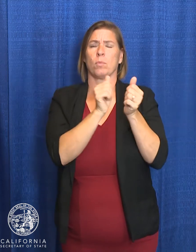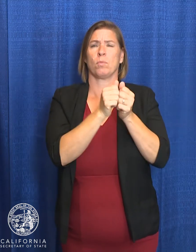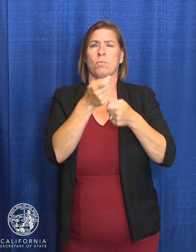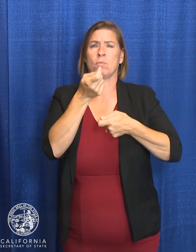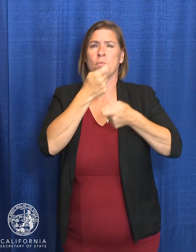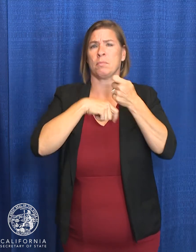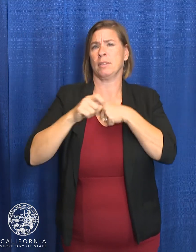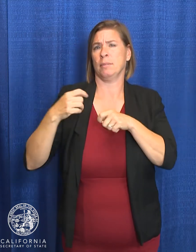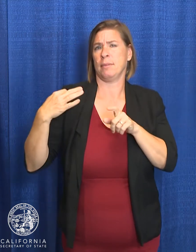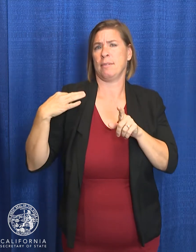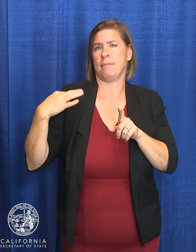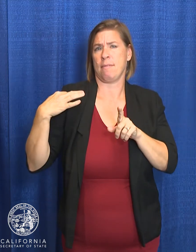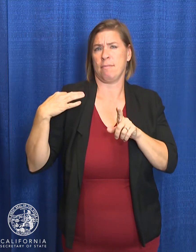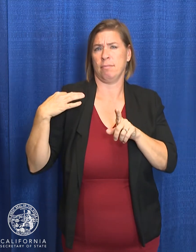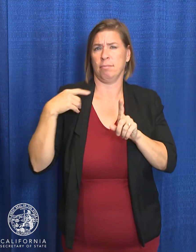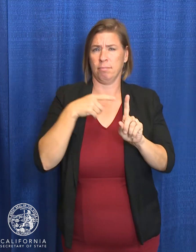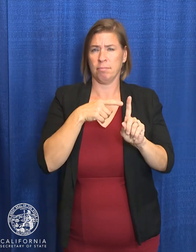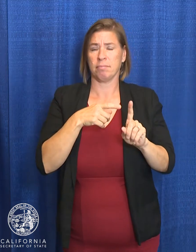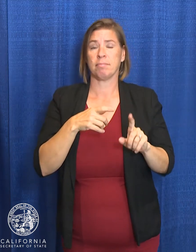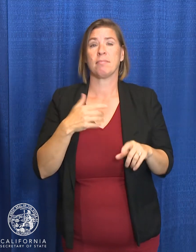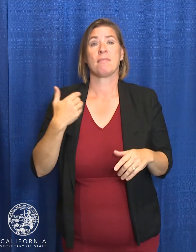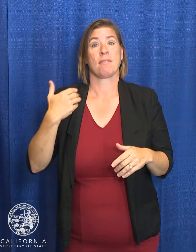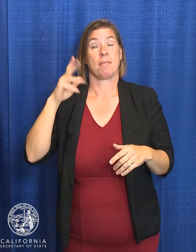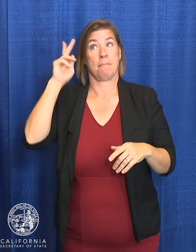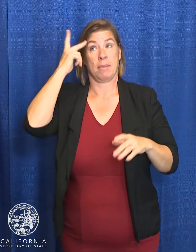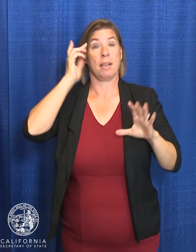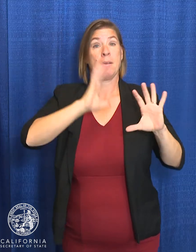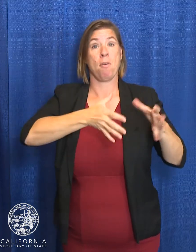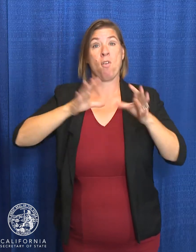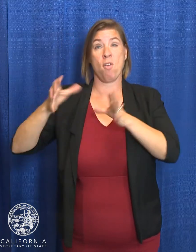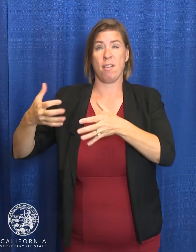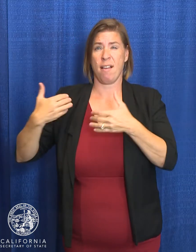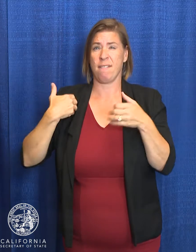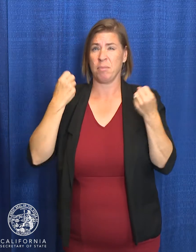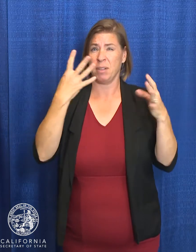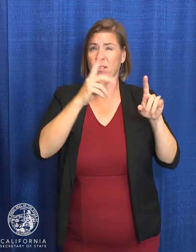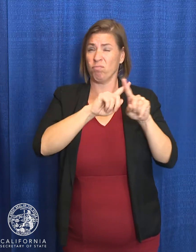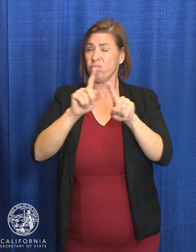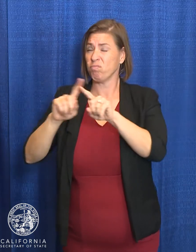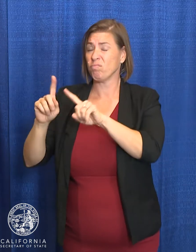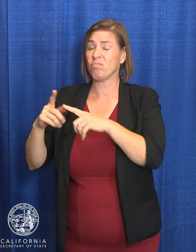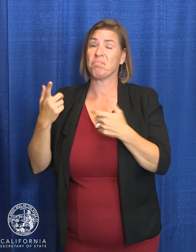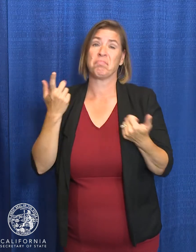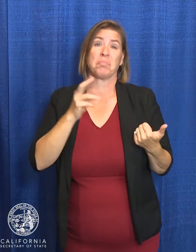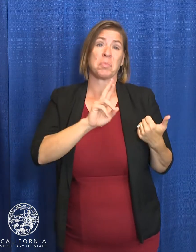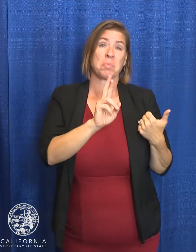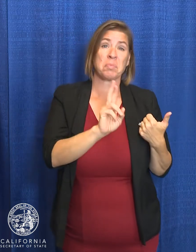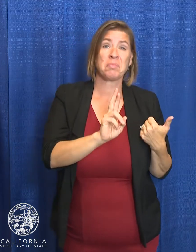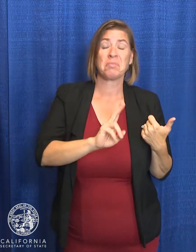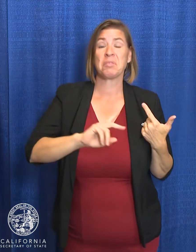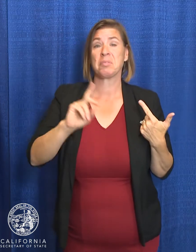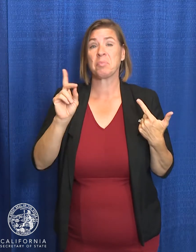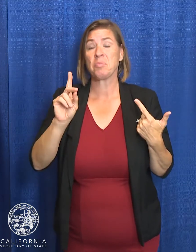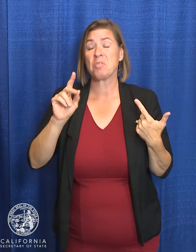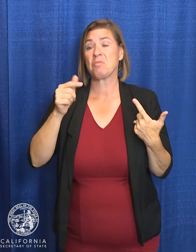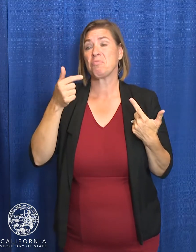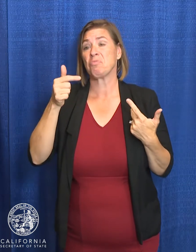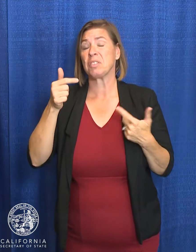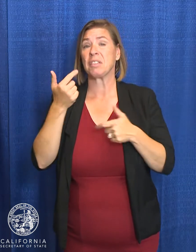Information about replacement candidates. Political parties are not entitled to formally nominate candidates for